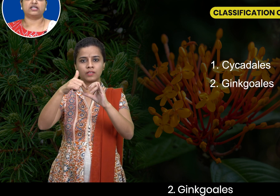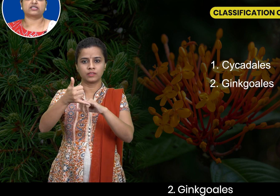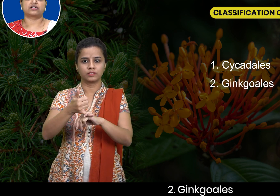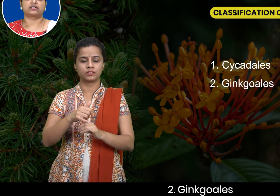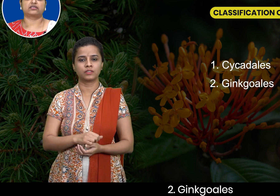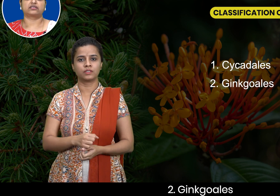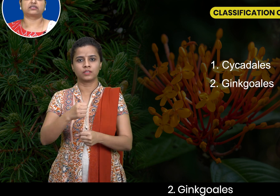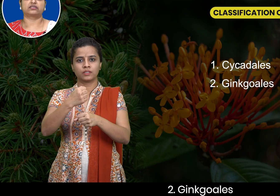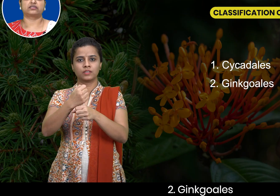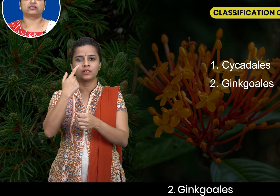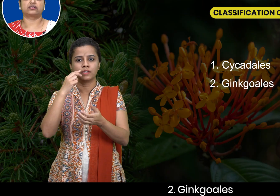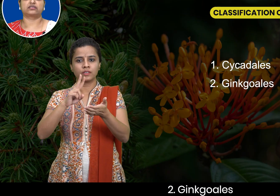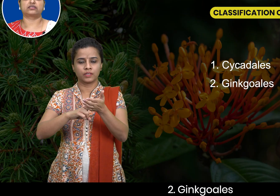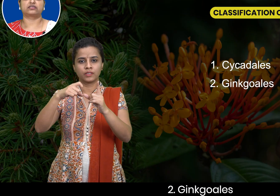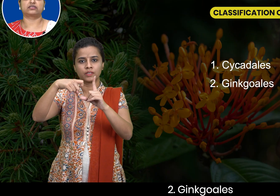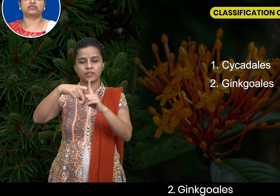ginkgoales,